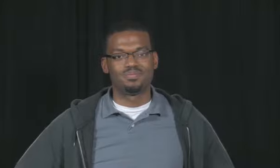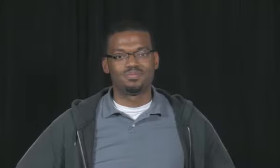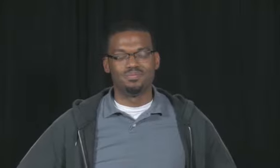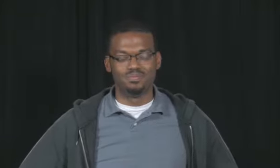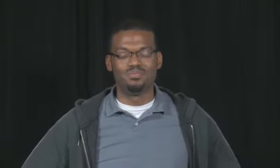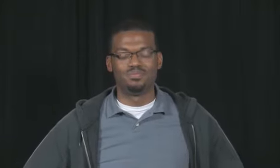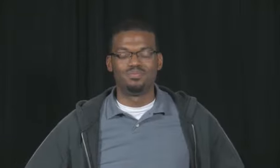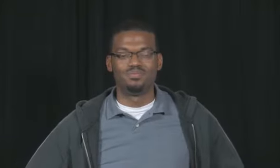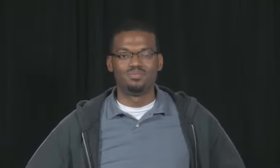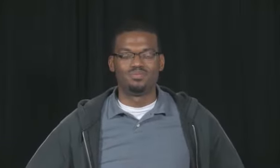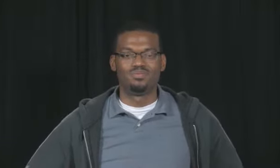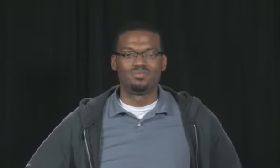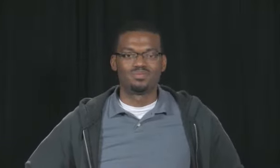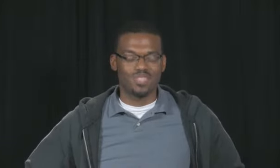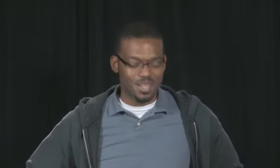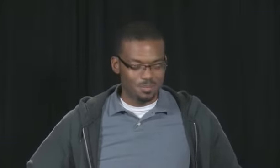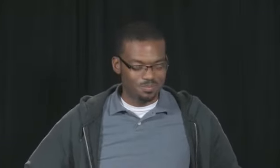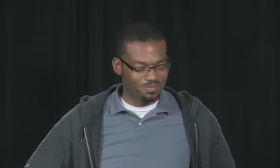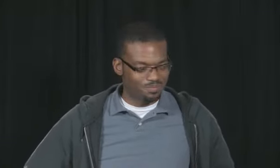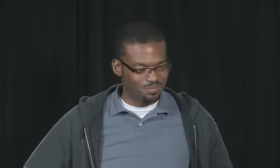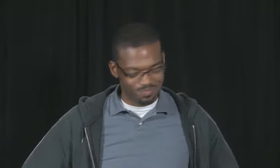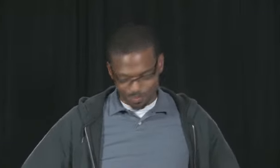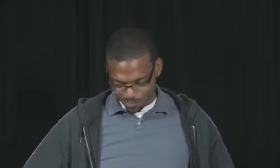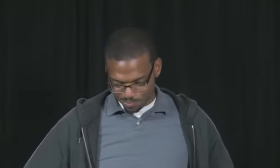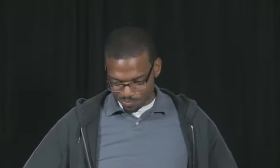you. Mm-hmm. Okay.